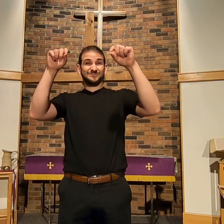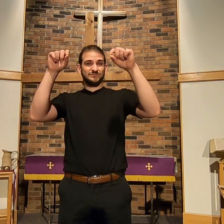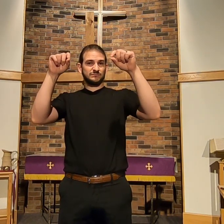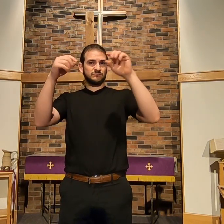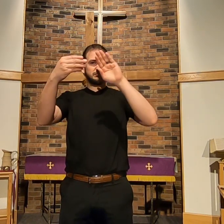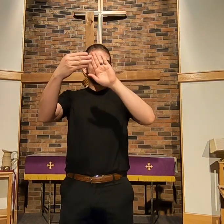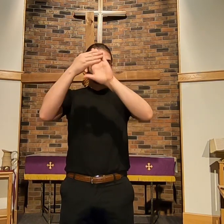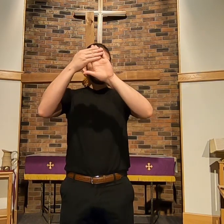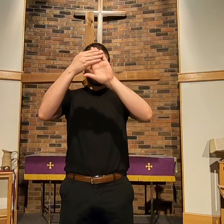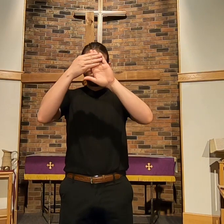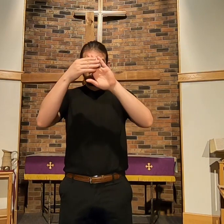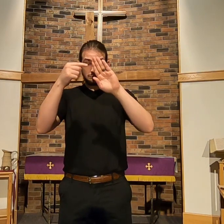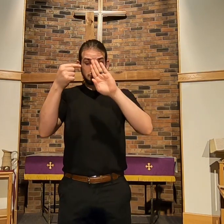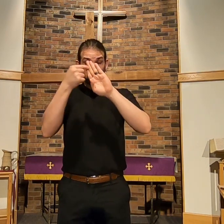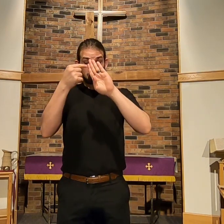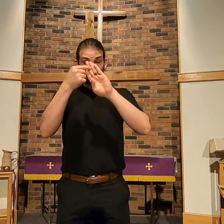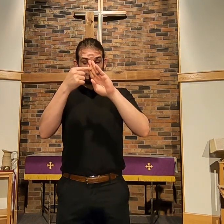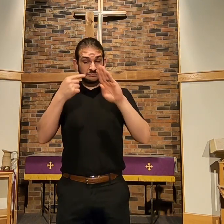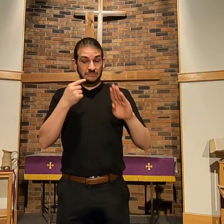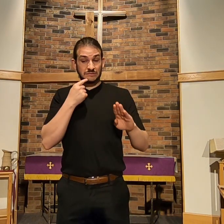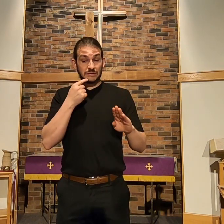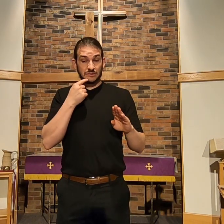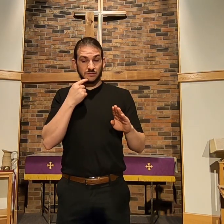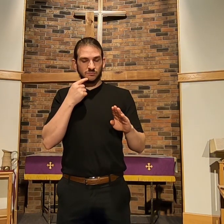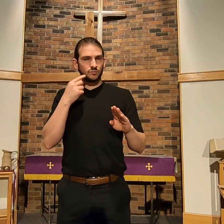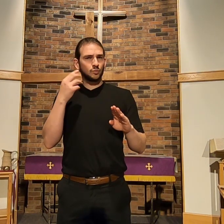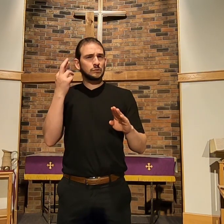On it was a sign that told why he was nailed there.